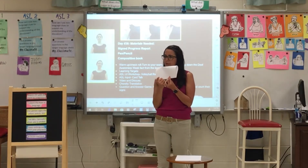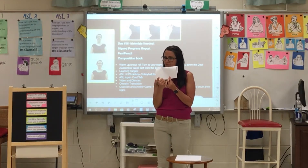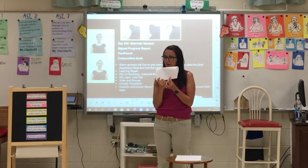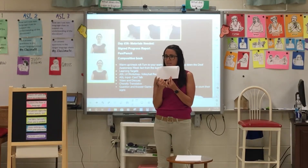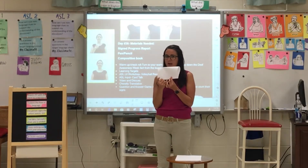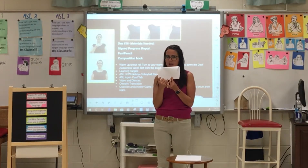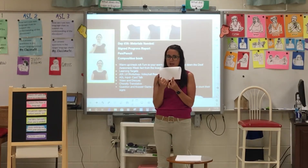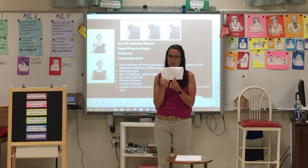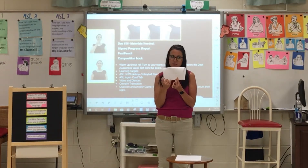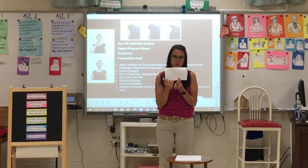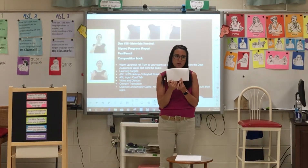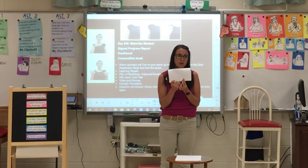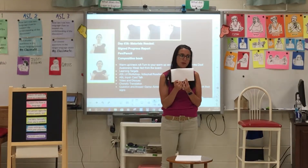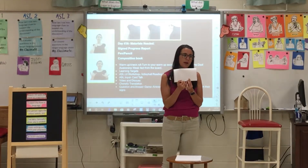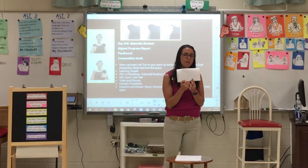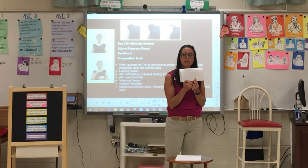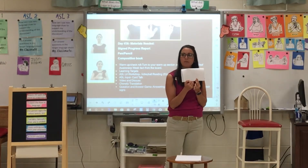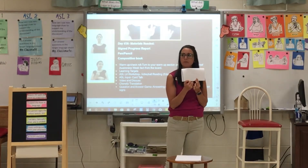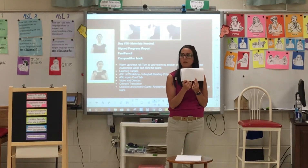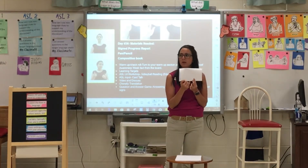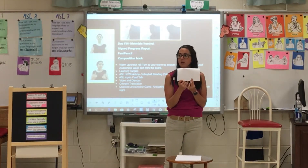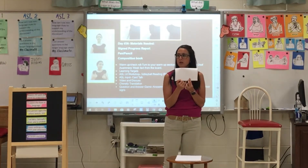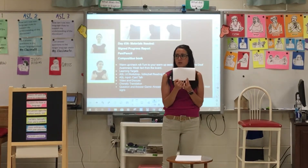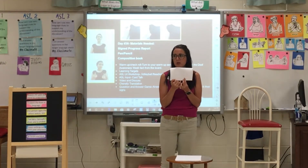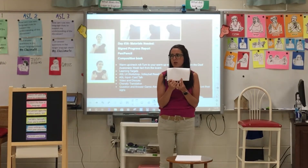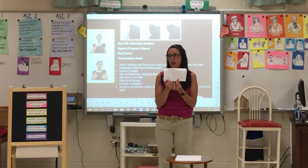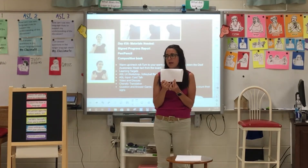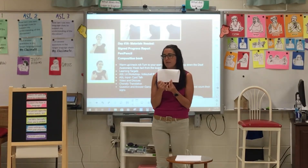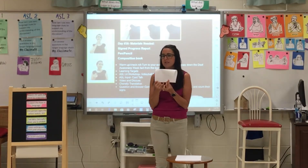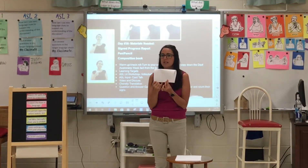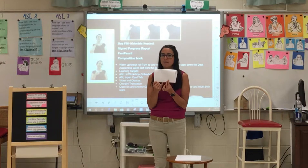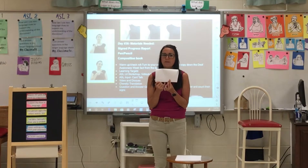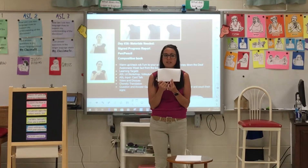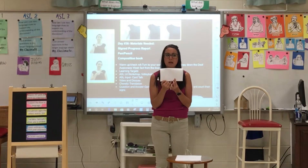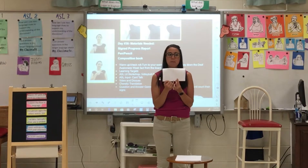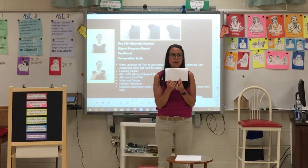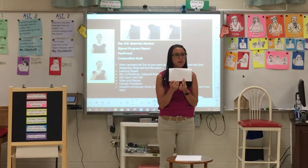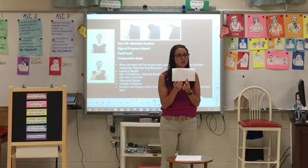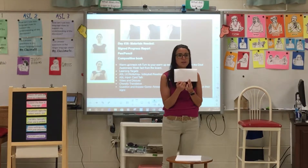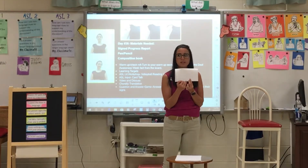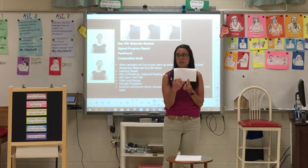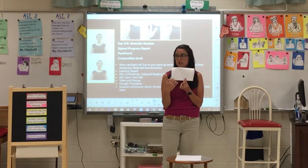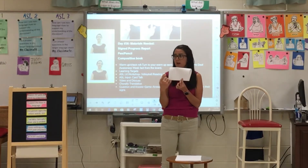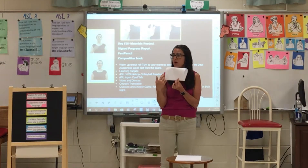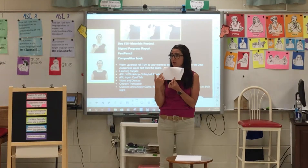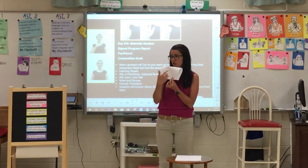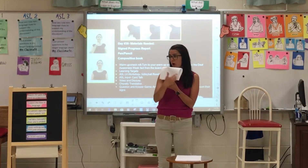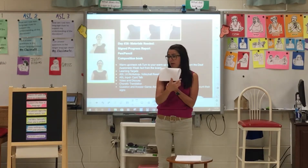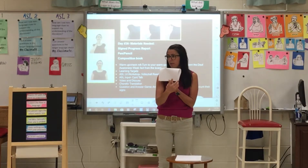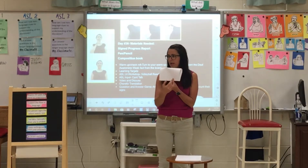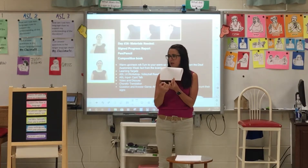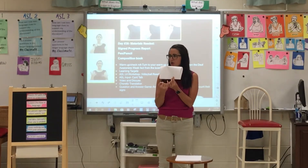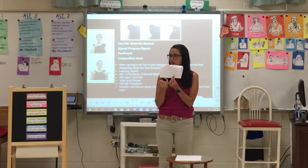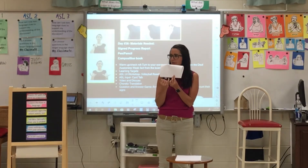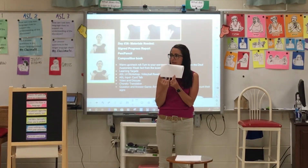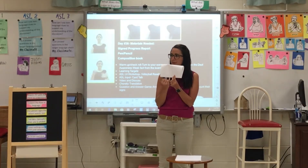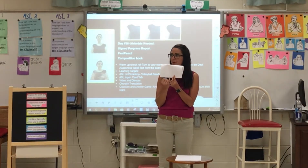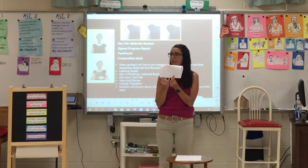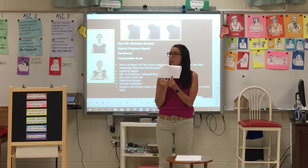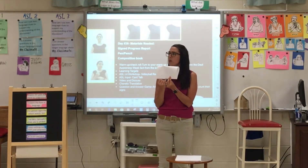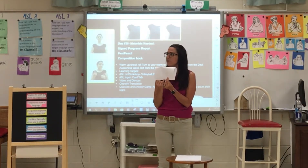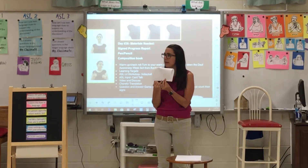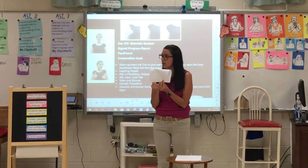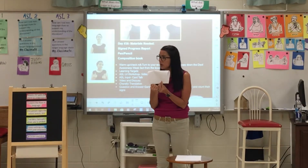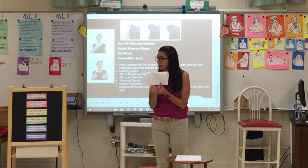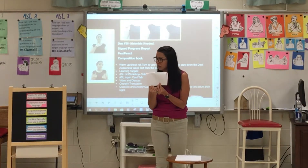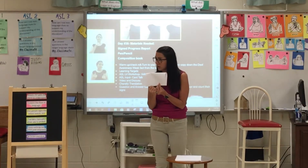a specific place. Okay? So yeah, if it's a beach, then that's fine. You can draw a beach. But then put